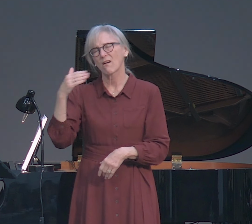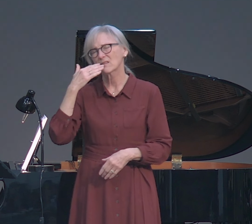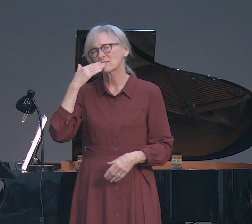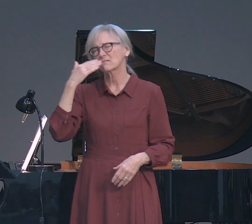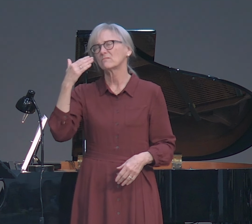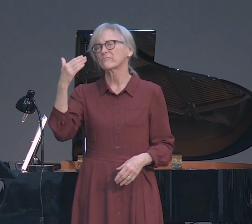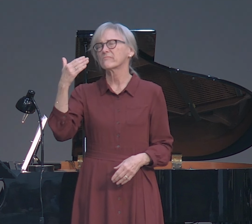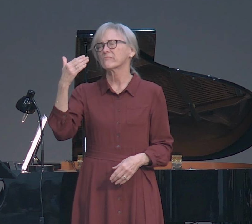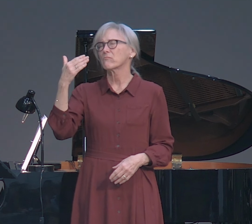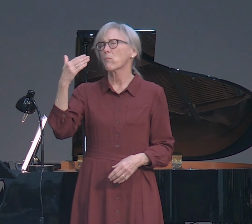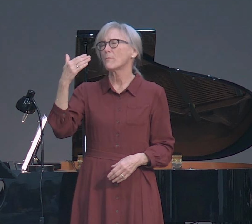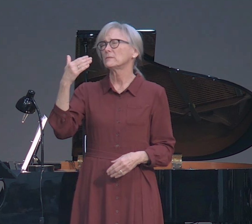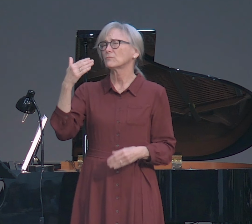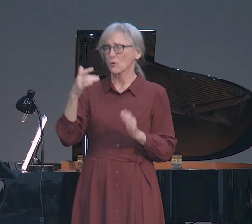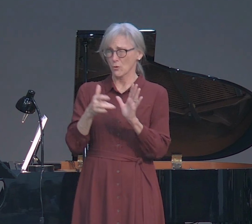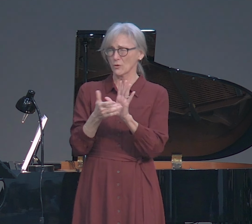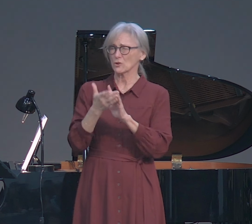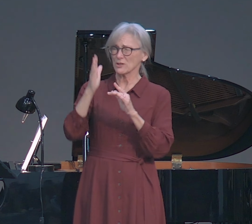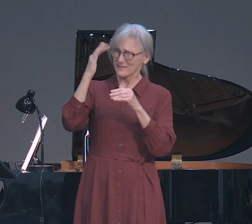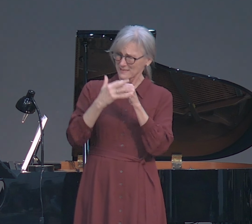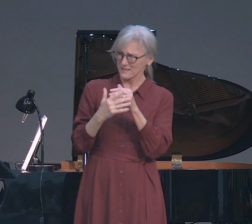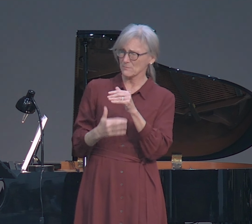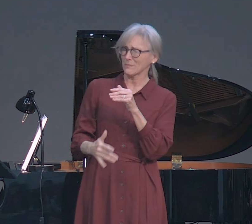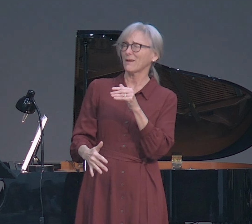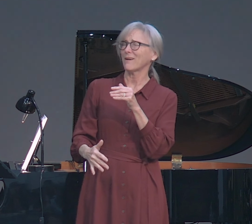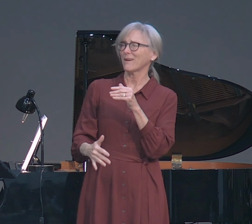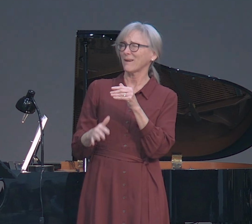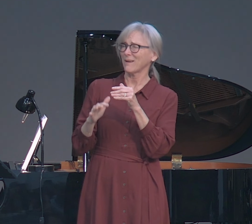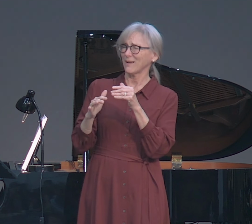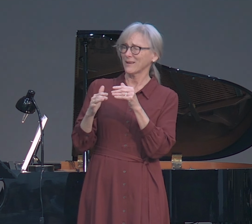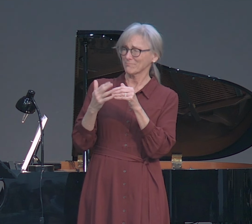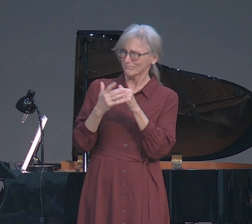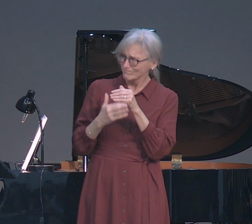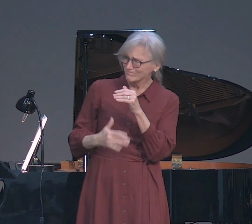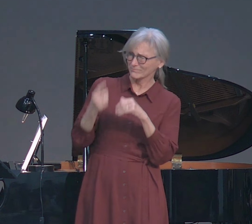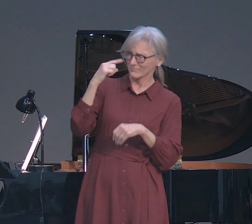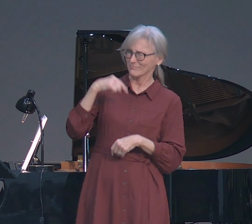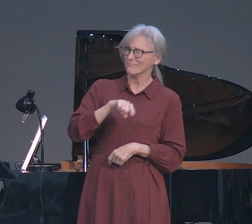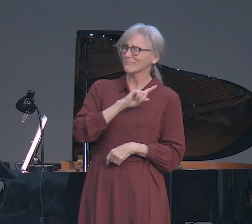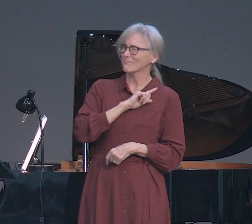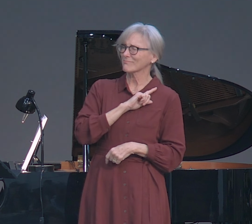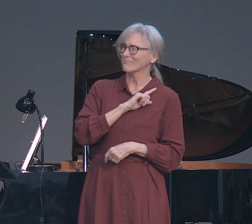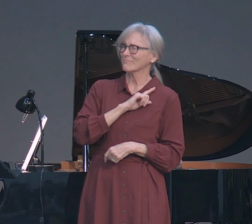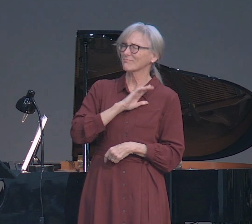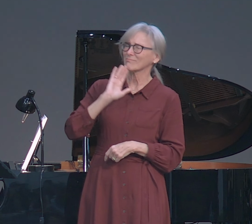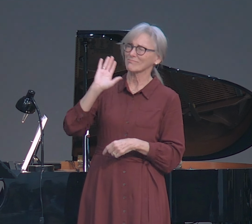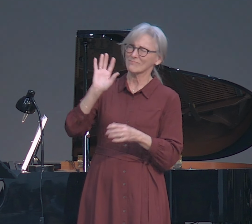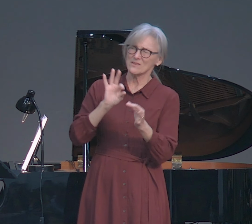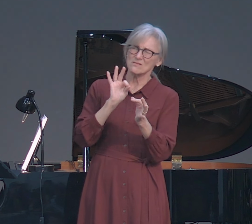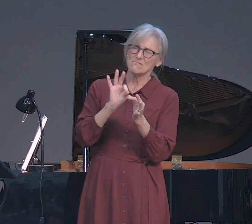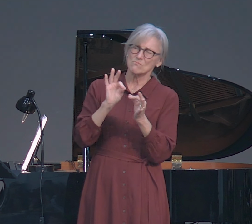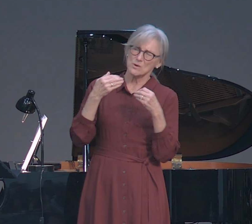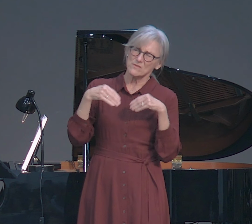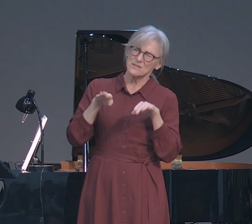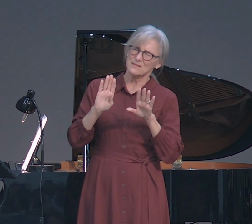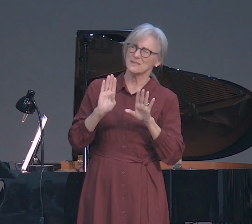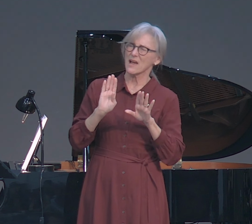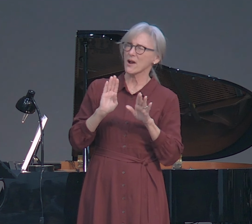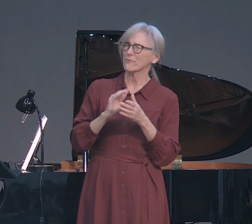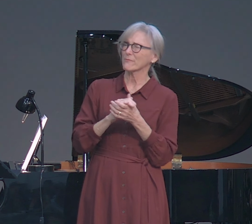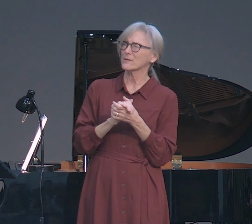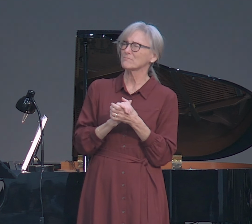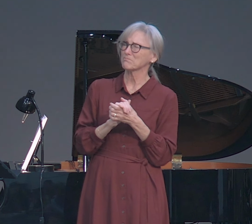you for the blood of Jesus that was shed for us and a perfect sacrifice